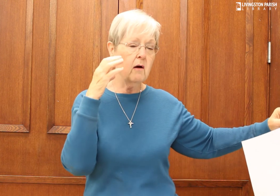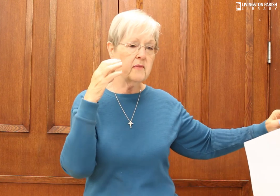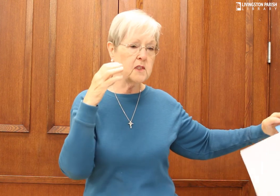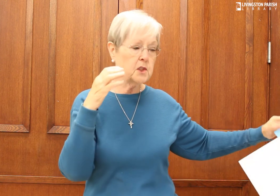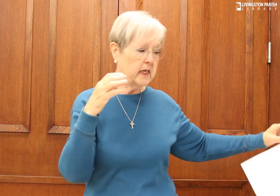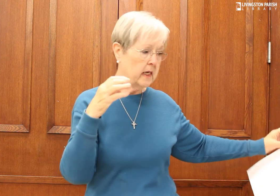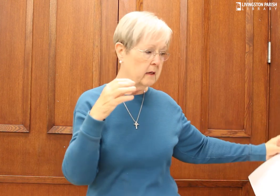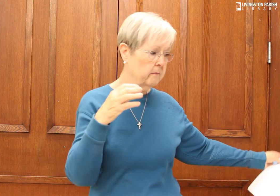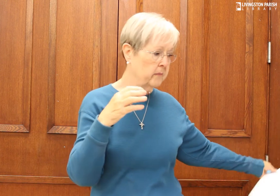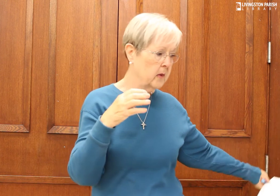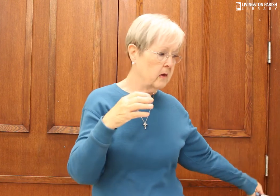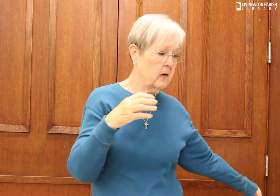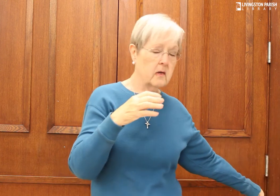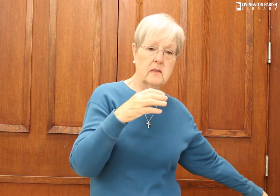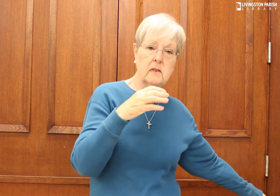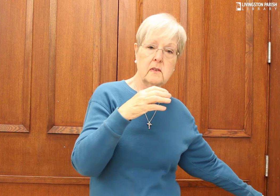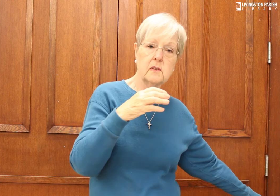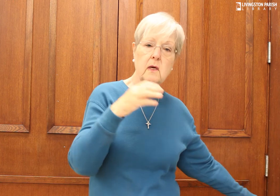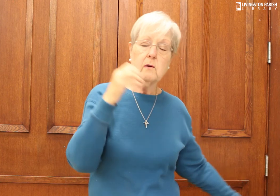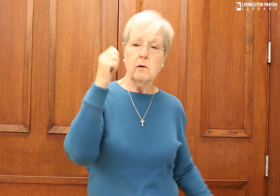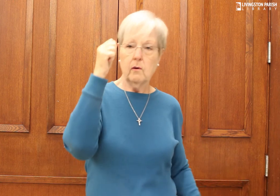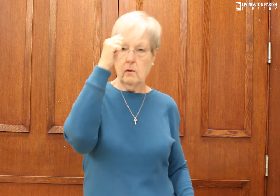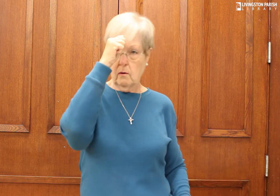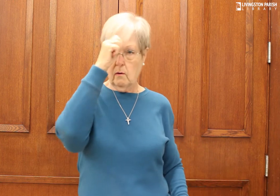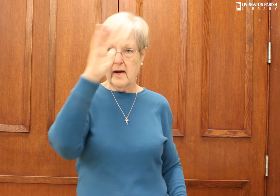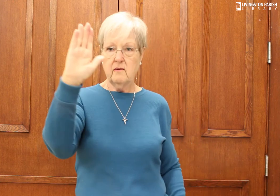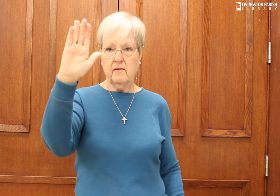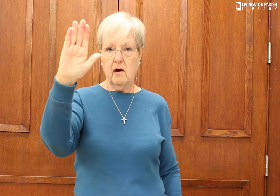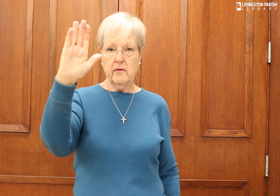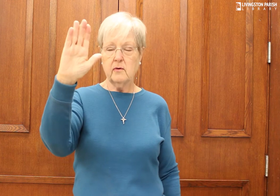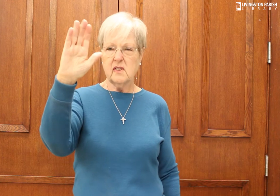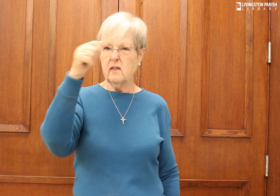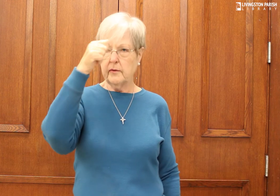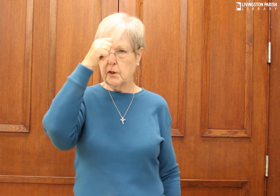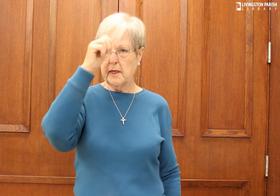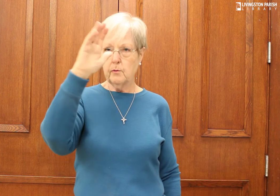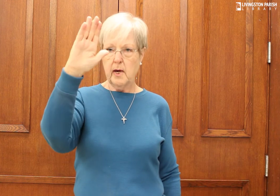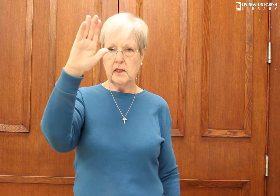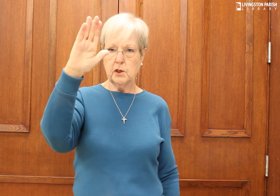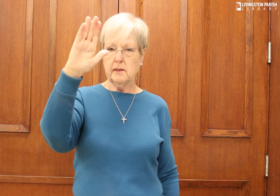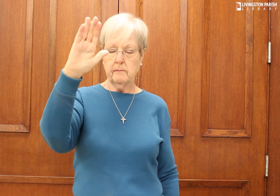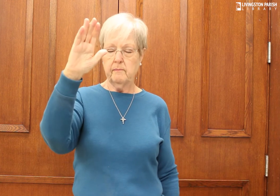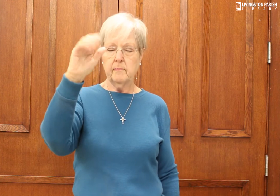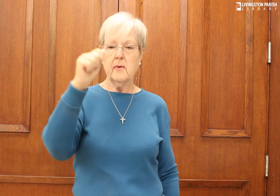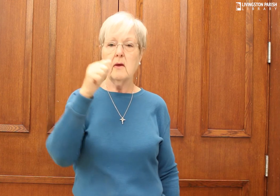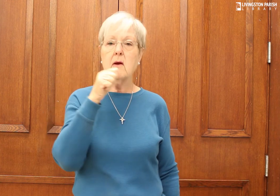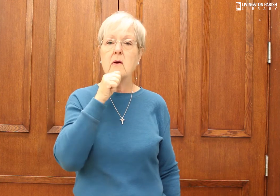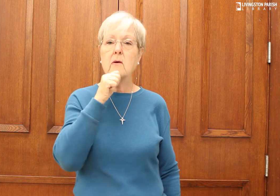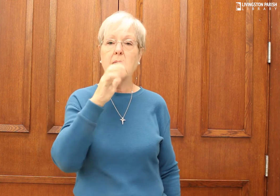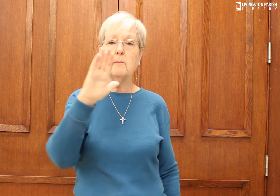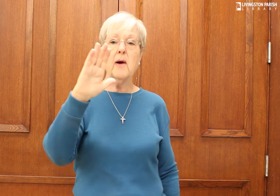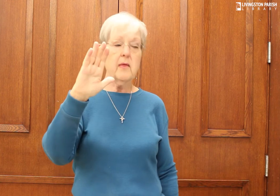the cheek. So, grandfather, it's another generation. Grandmother.